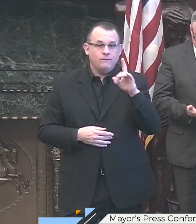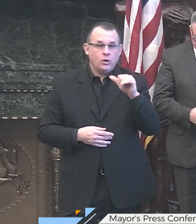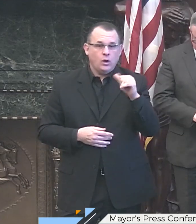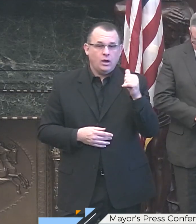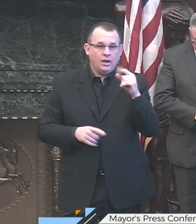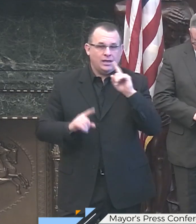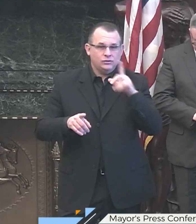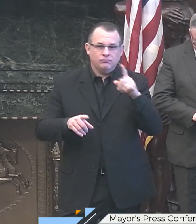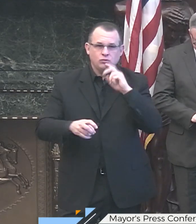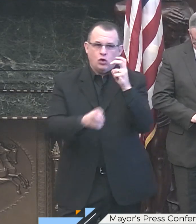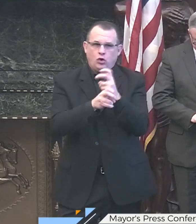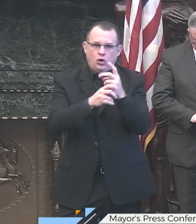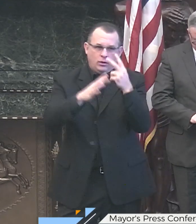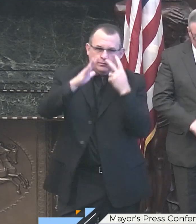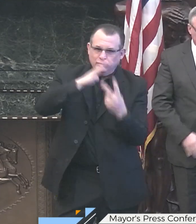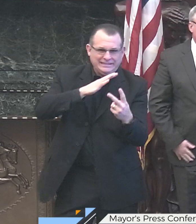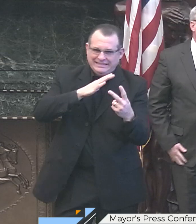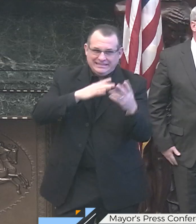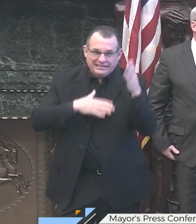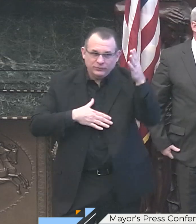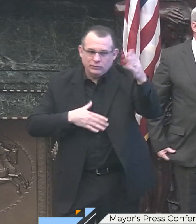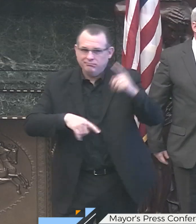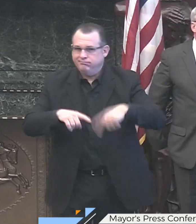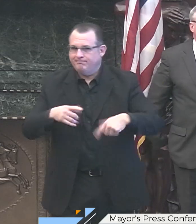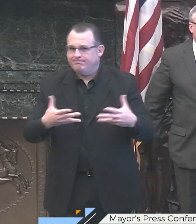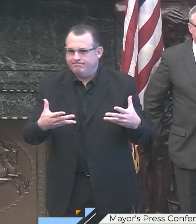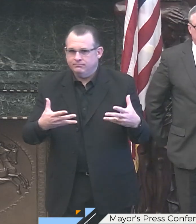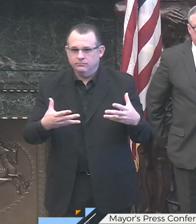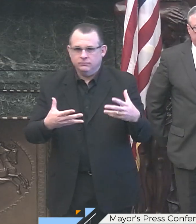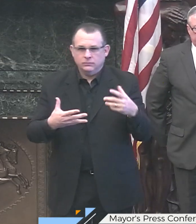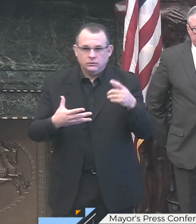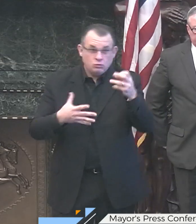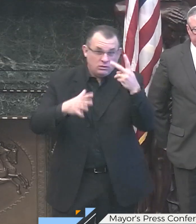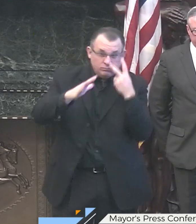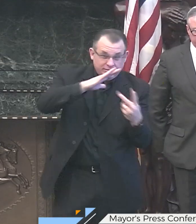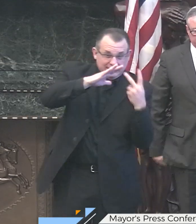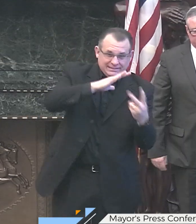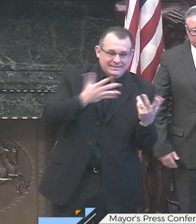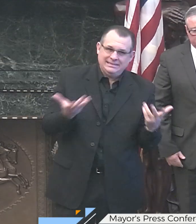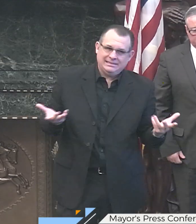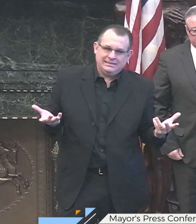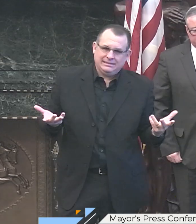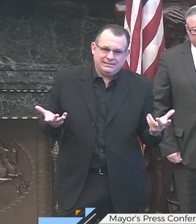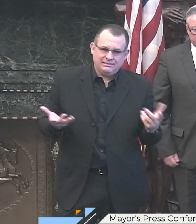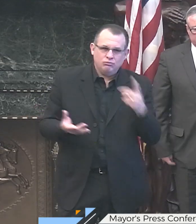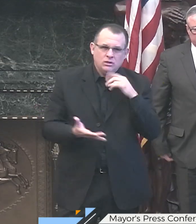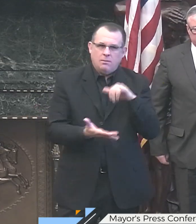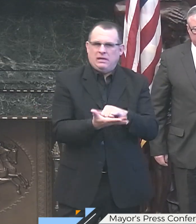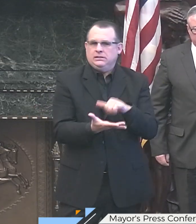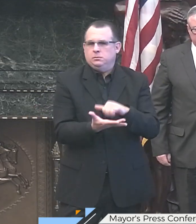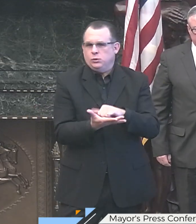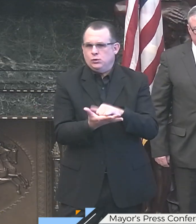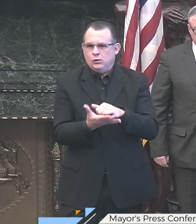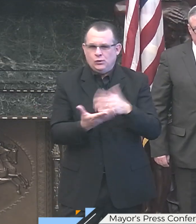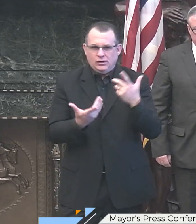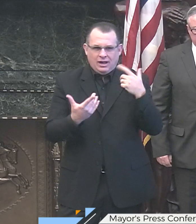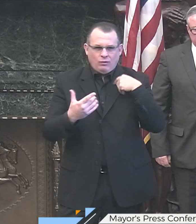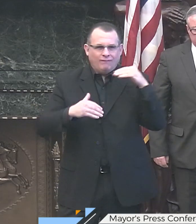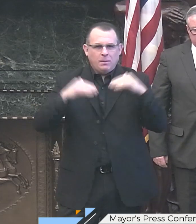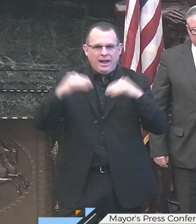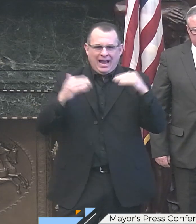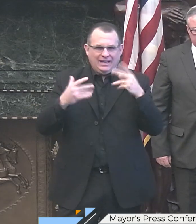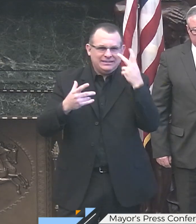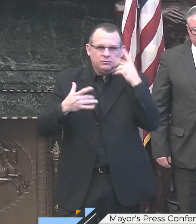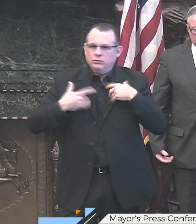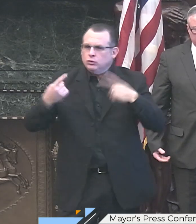I think anybody who's doing that isn't fully acknowledging all the uncertainty we have. I did say when we had a briefing a